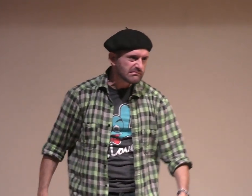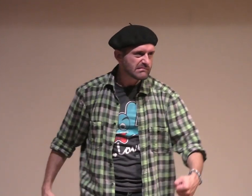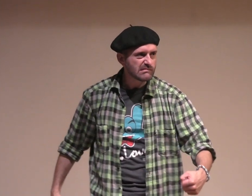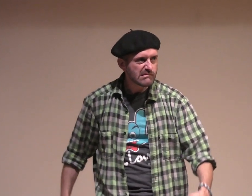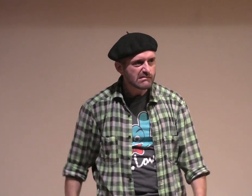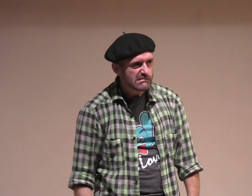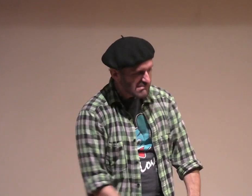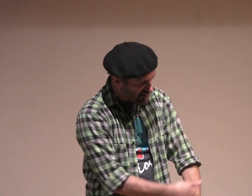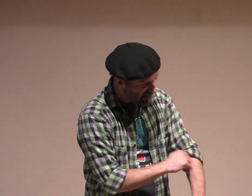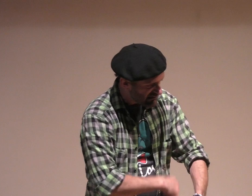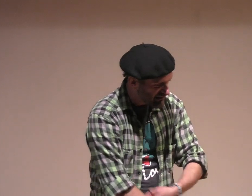This kind of farmer.